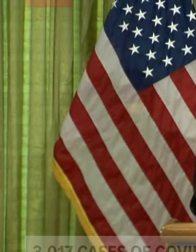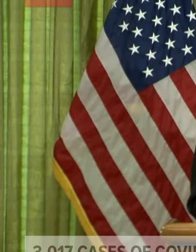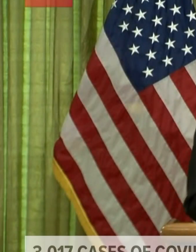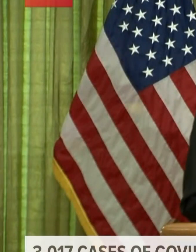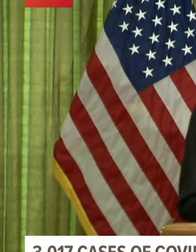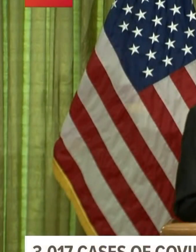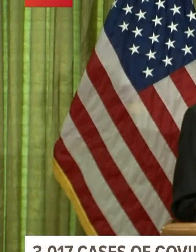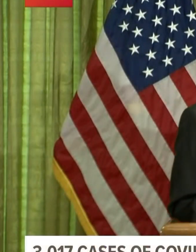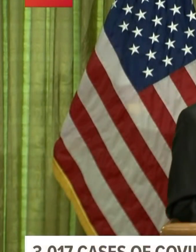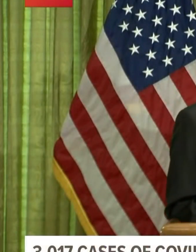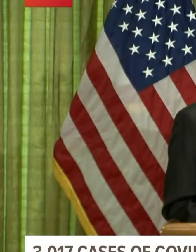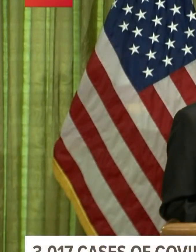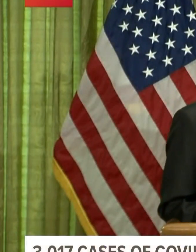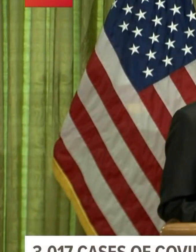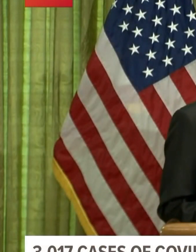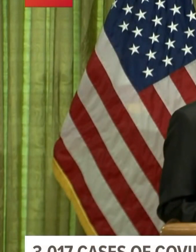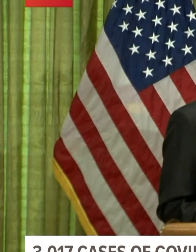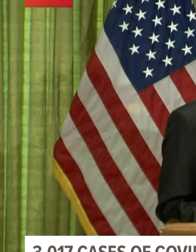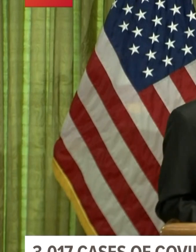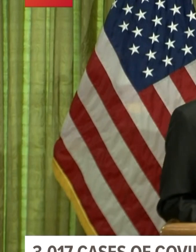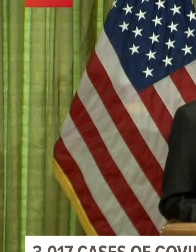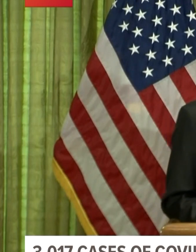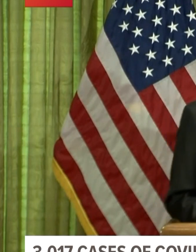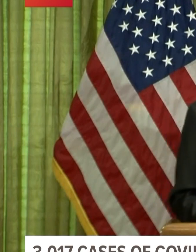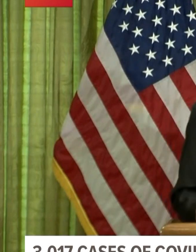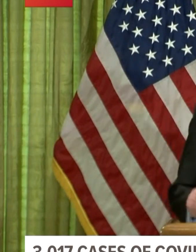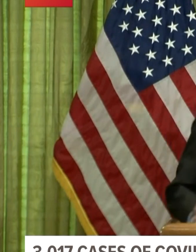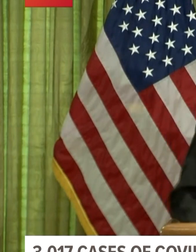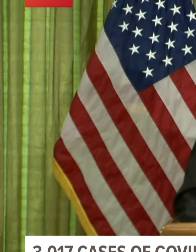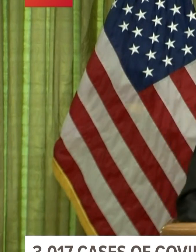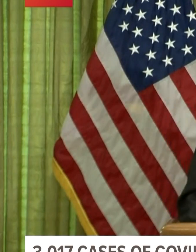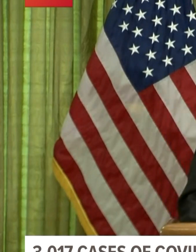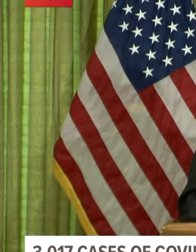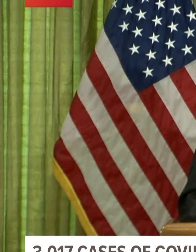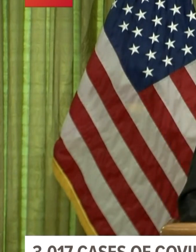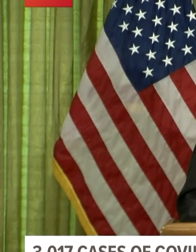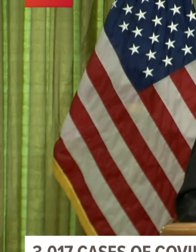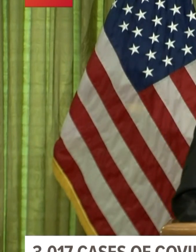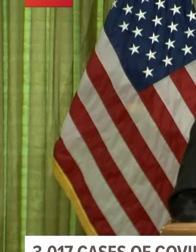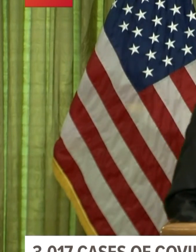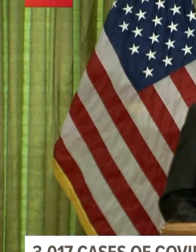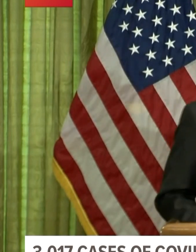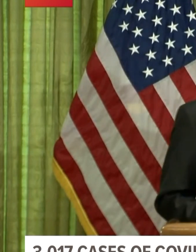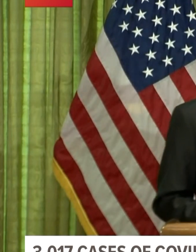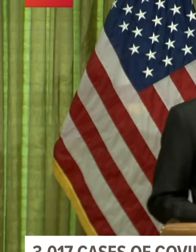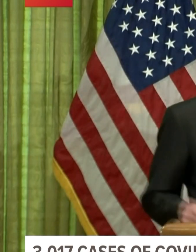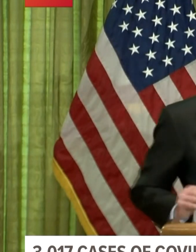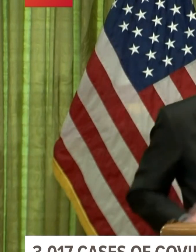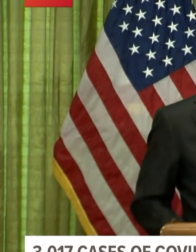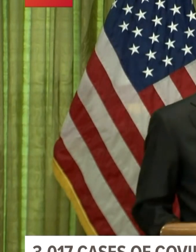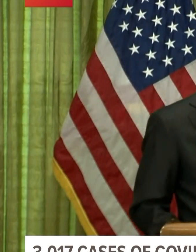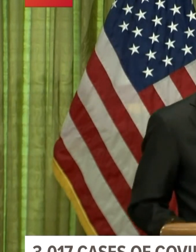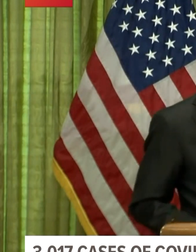And then let's go look at the next category of criteria,